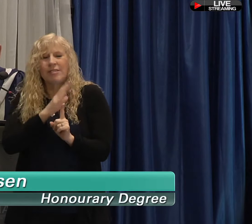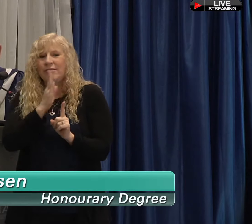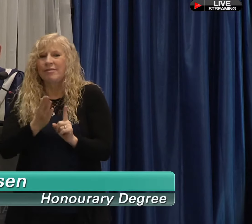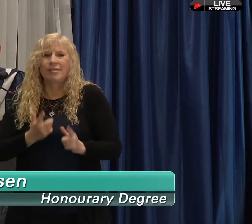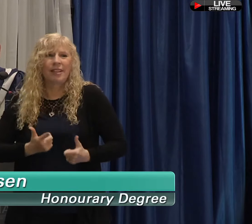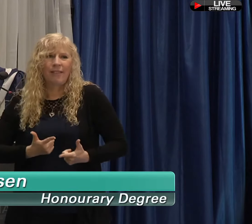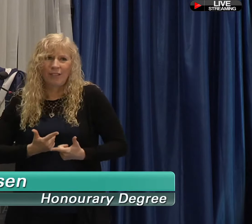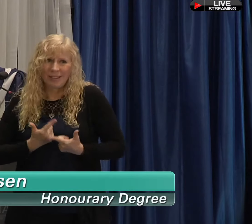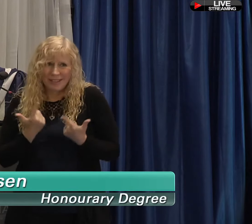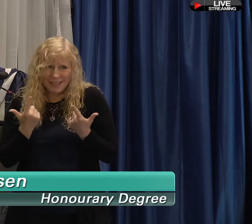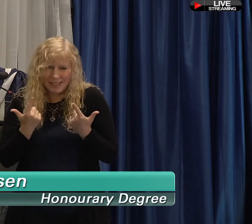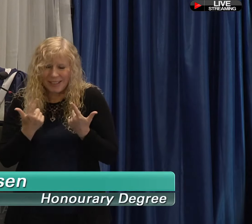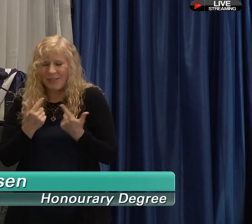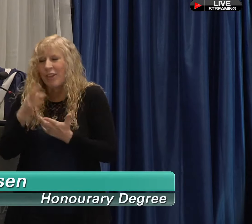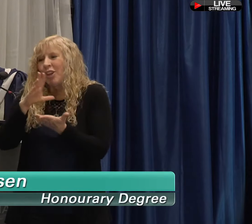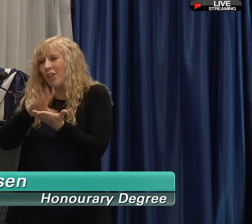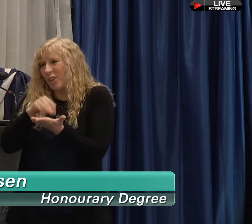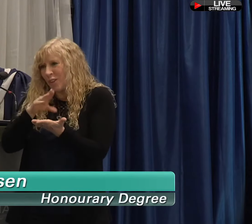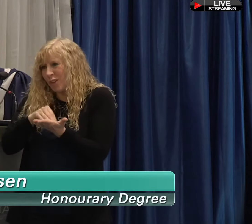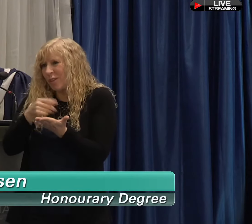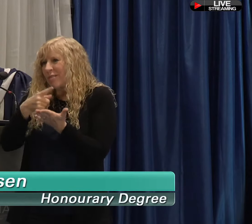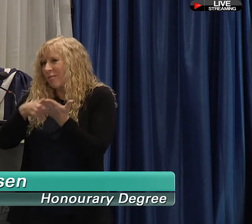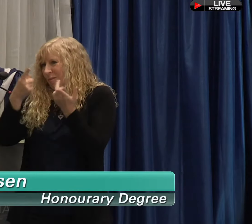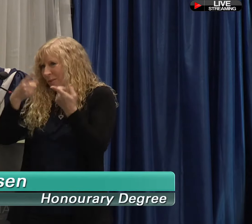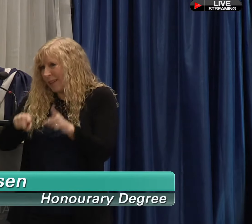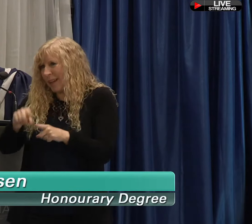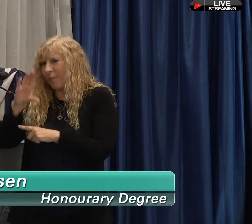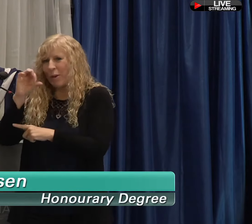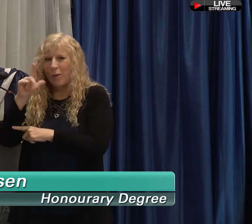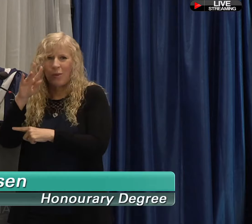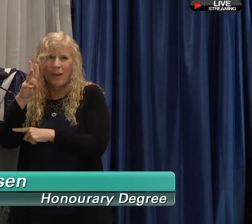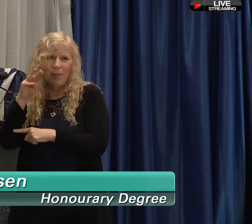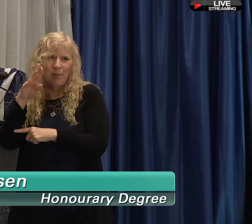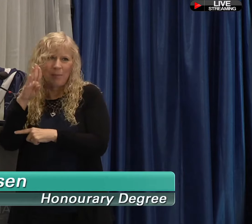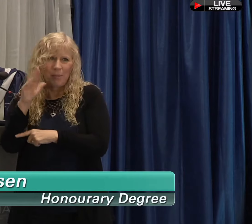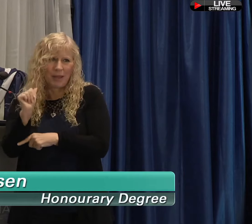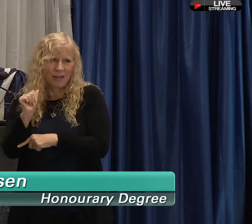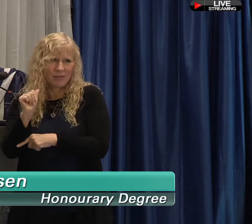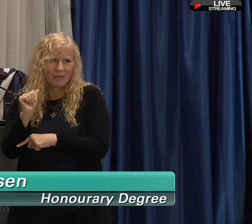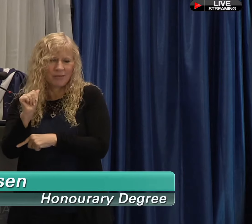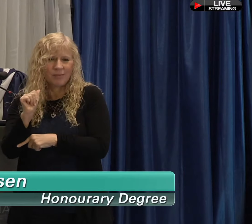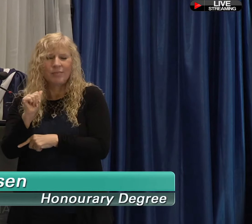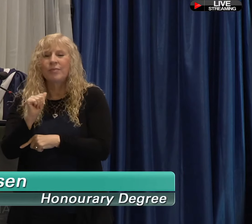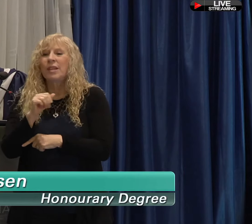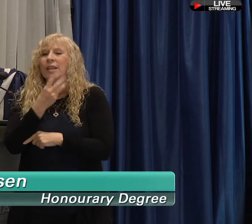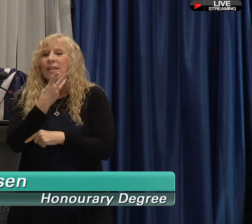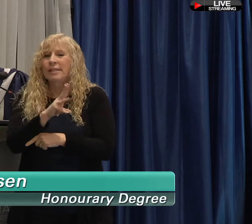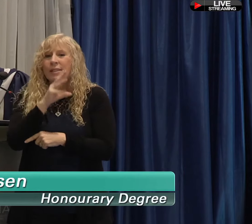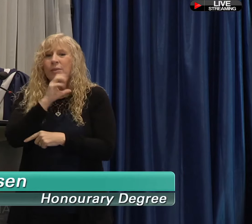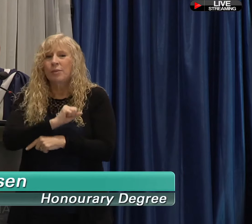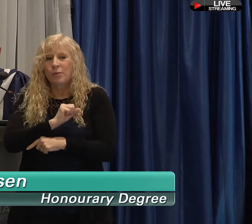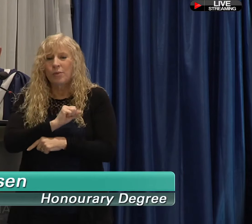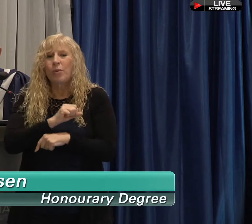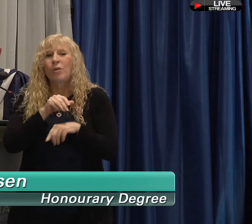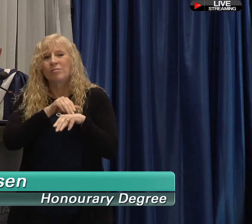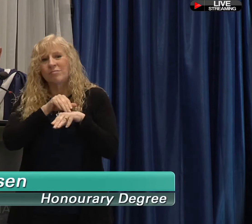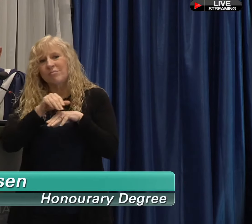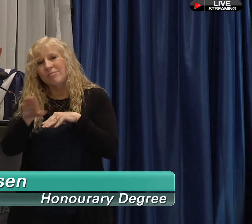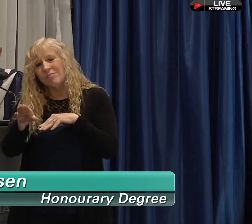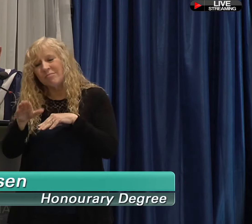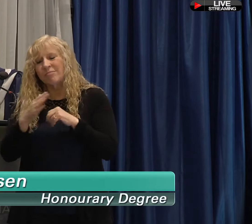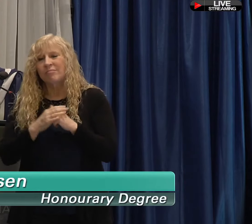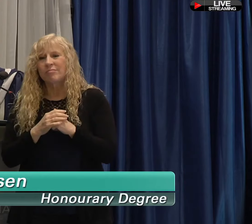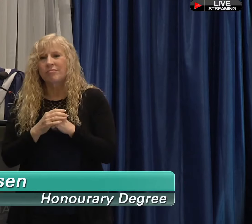to learn of the Columbia tragedy. He was deported at the age of 16 to Auschwitz-Birkenau in late